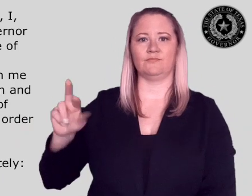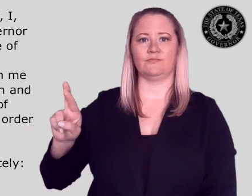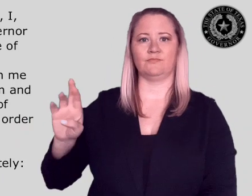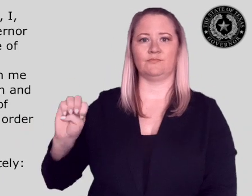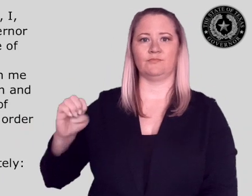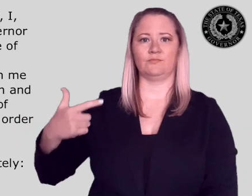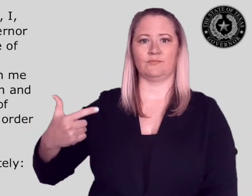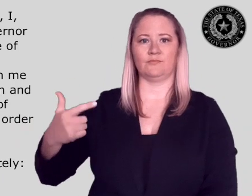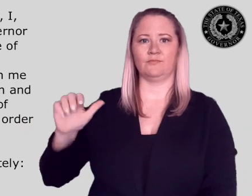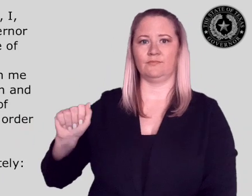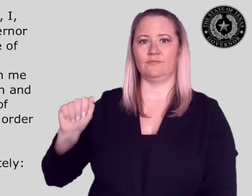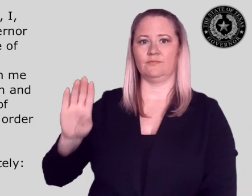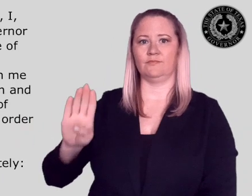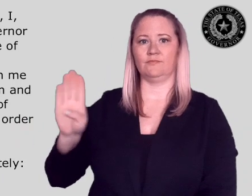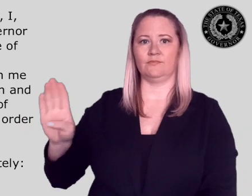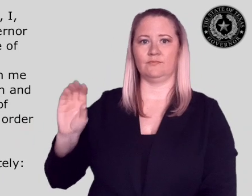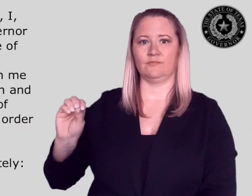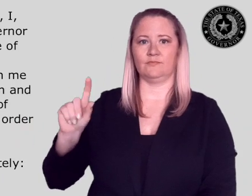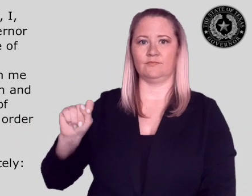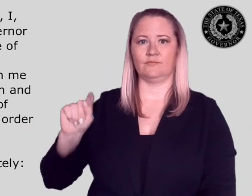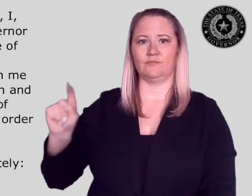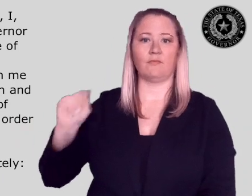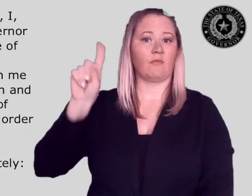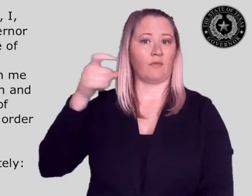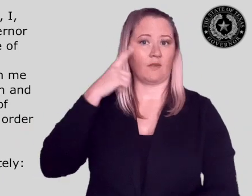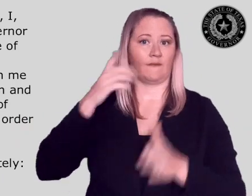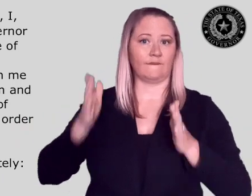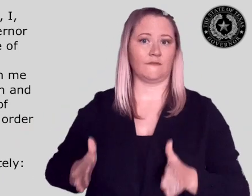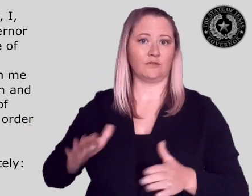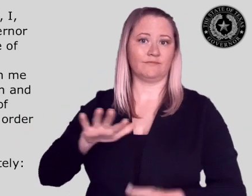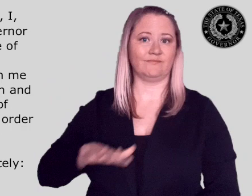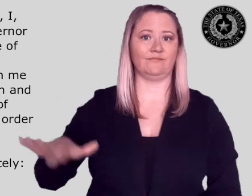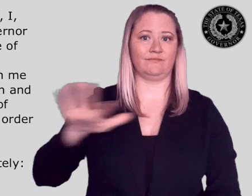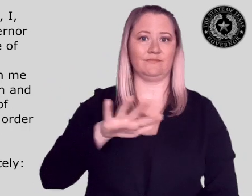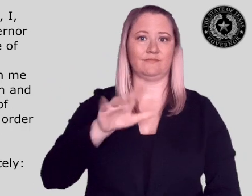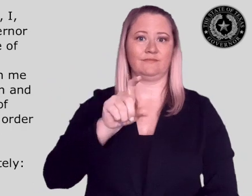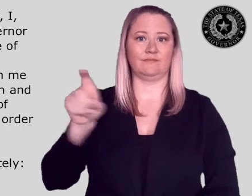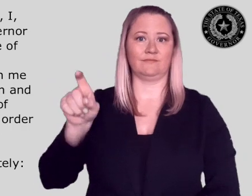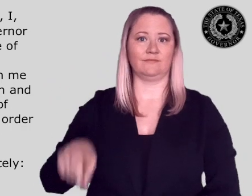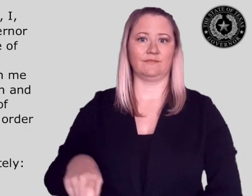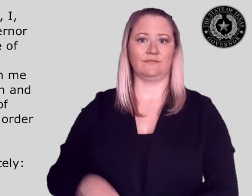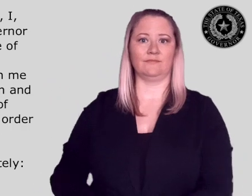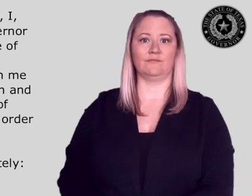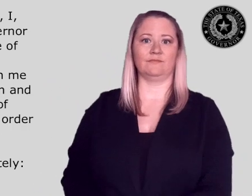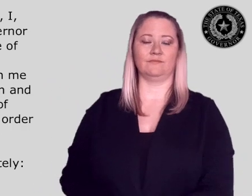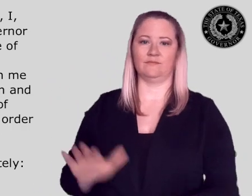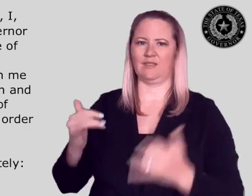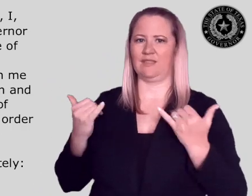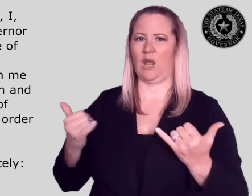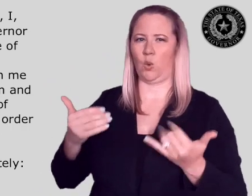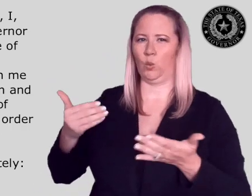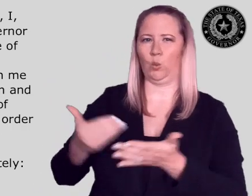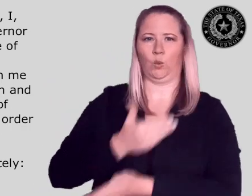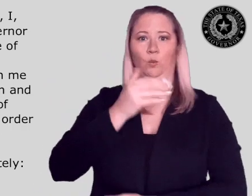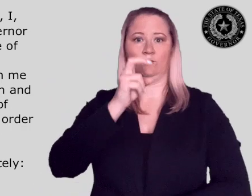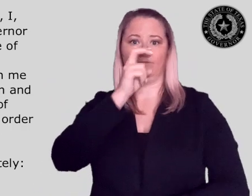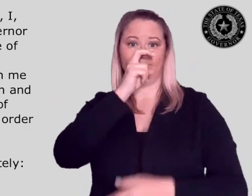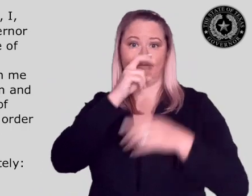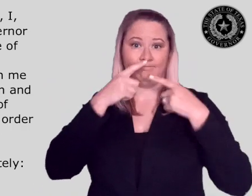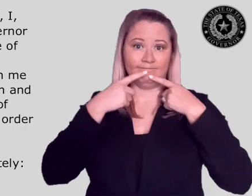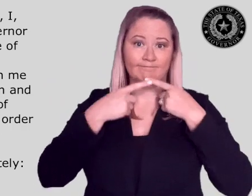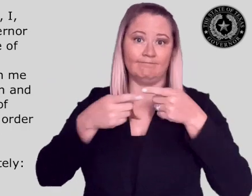Now, therefore, I, Greg Abbott, Governor of Texas, by virtue of the power and authority vested in me by